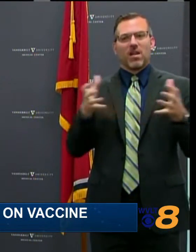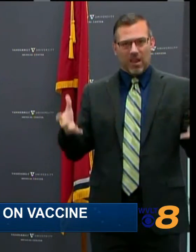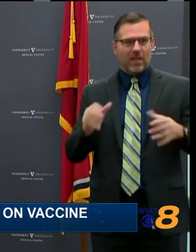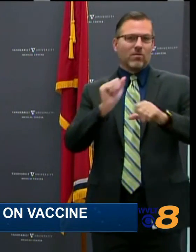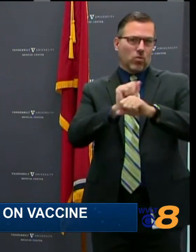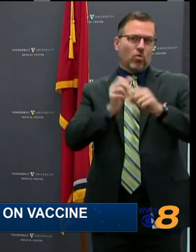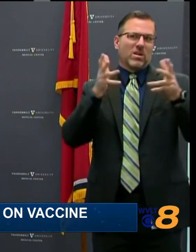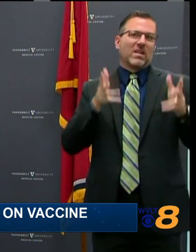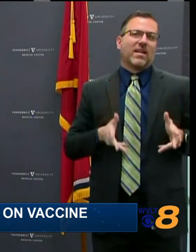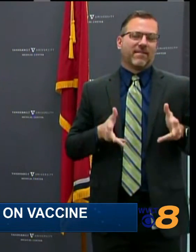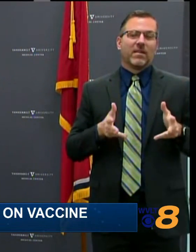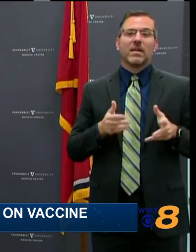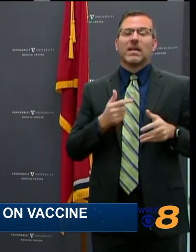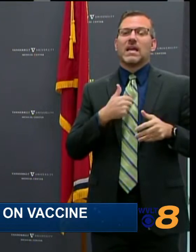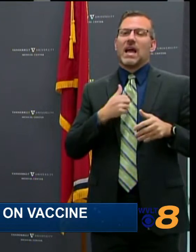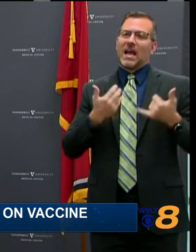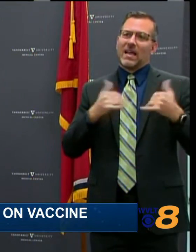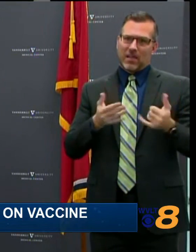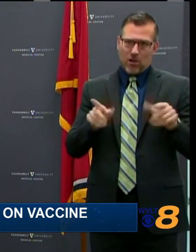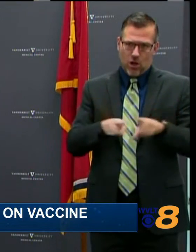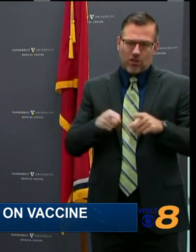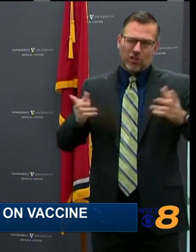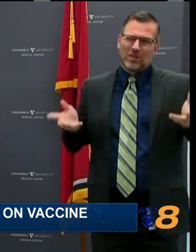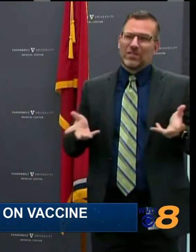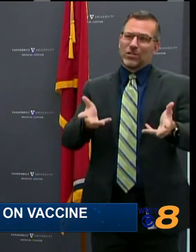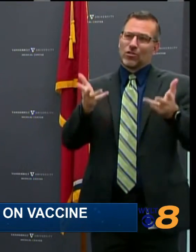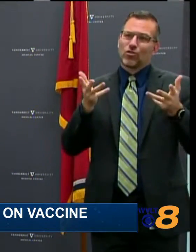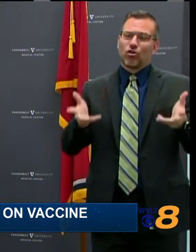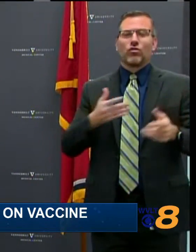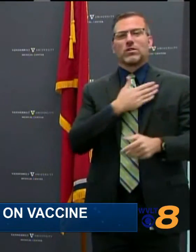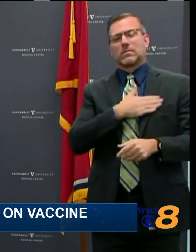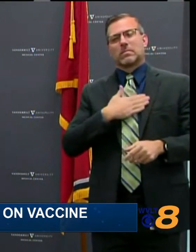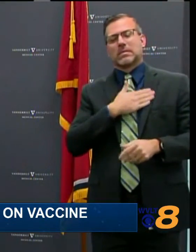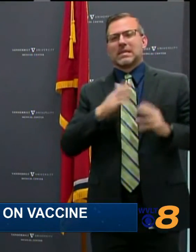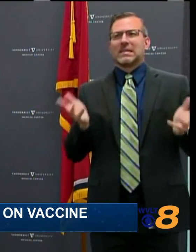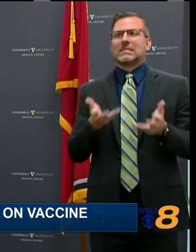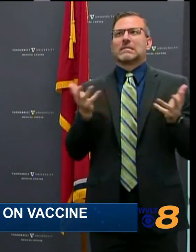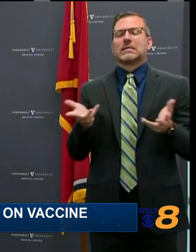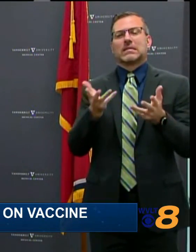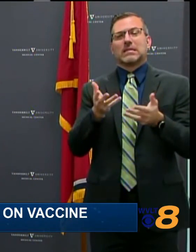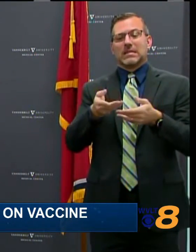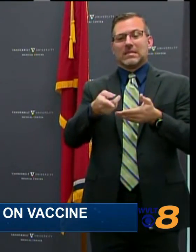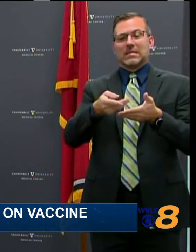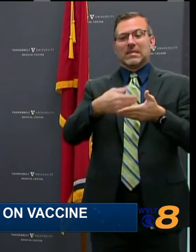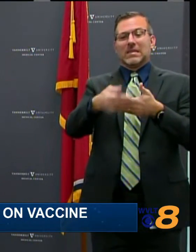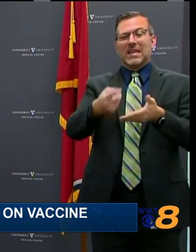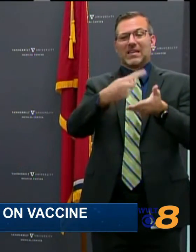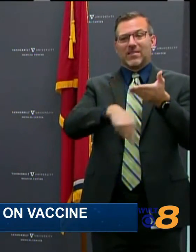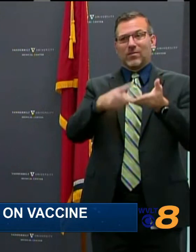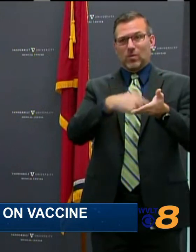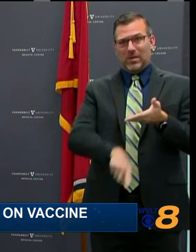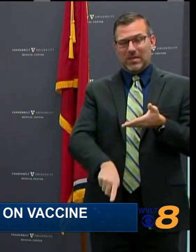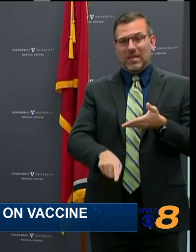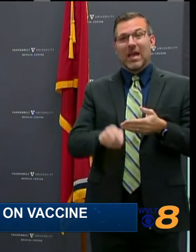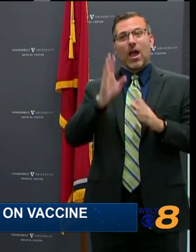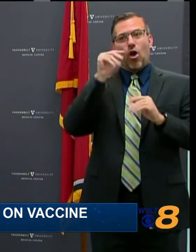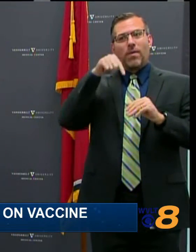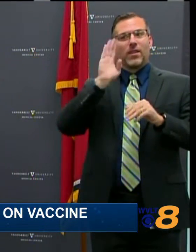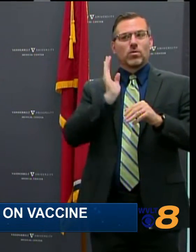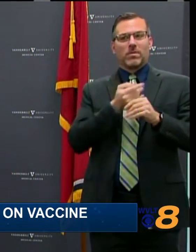urge you to push so very hard over the next few weeks, because with the hope of this vaccine, this will be our last surge in